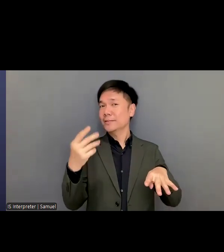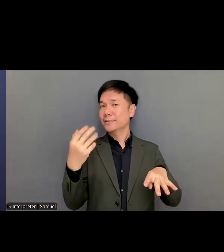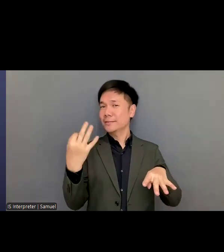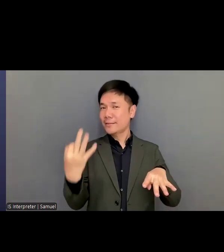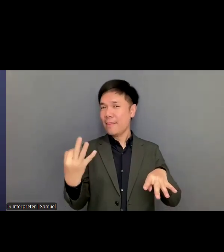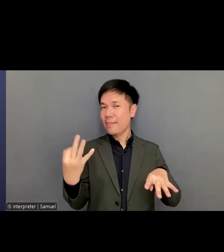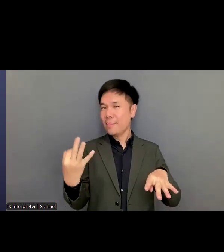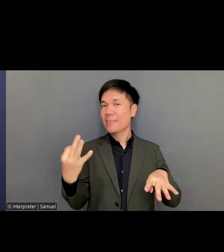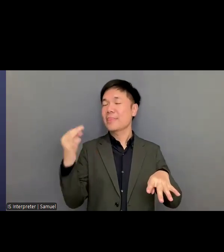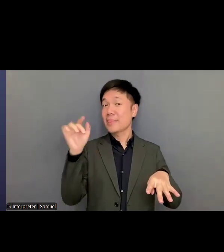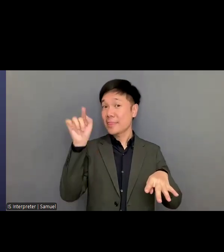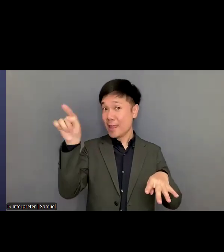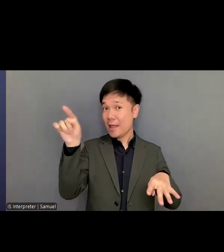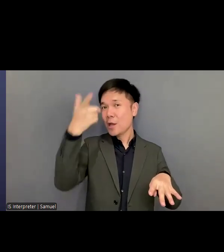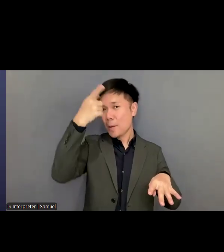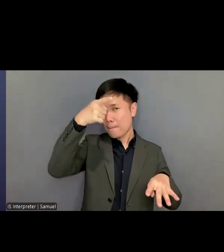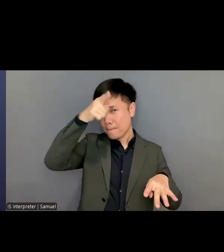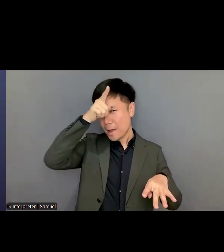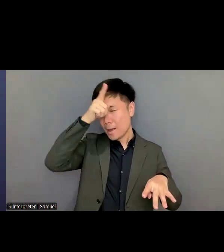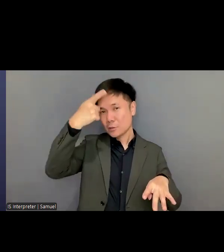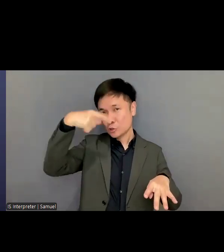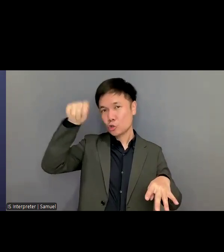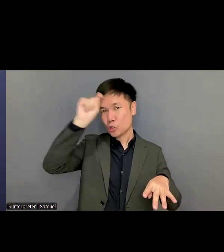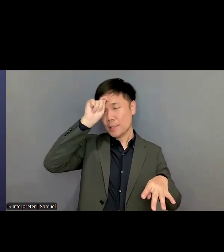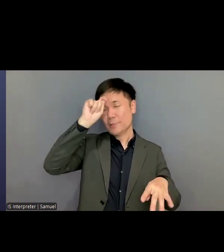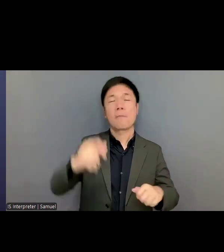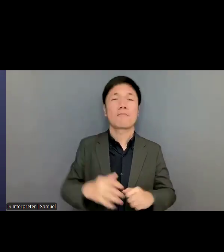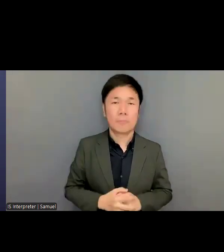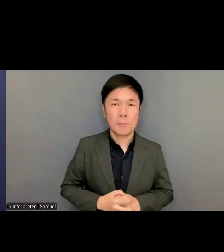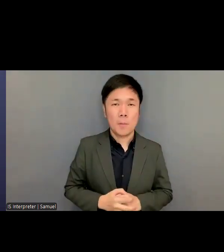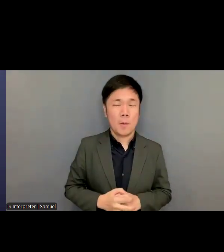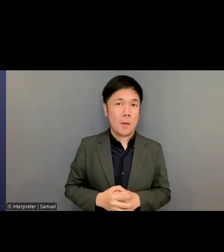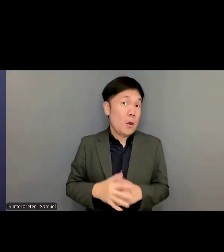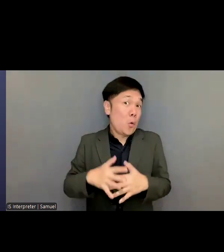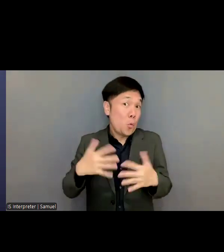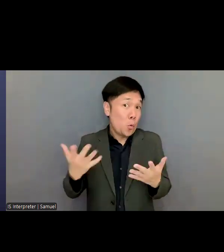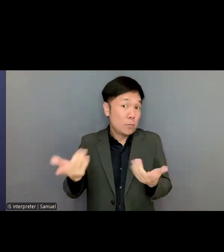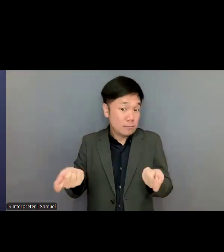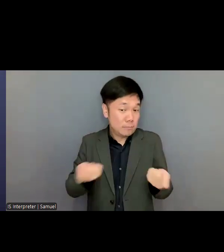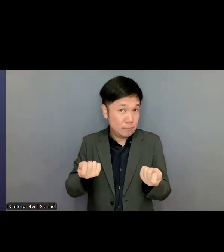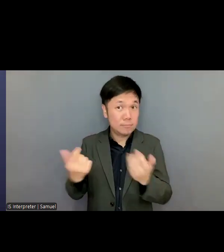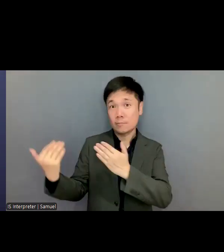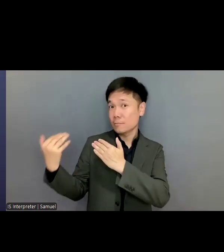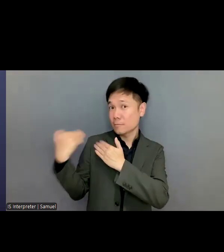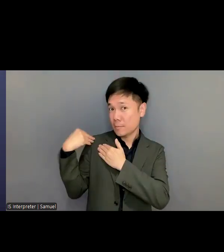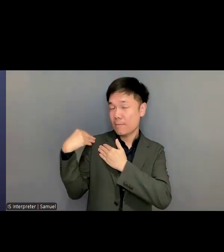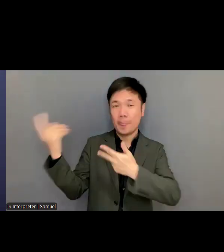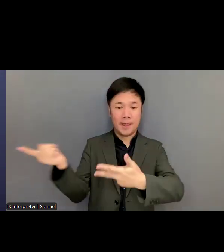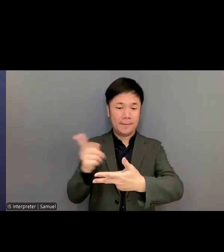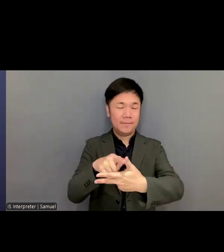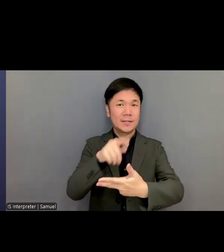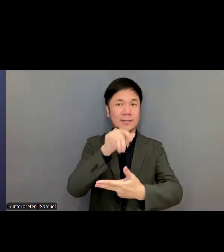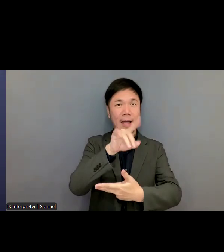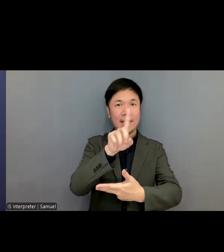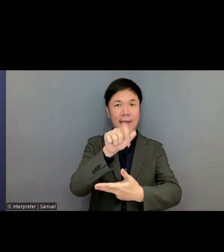in Berlin, Germany, and will be co-hosted by the International Disability